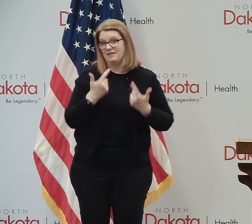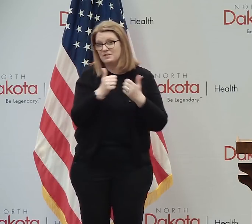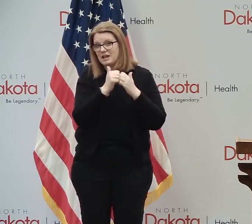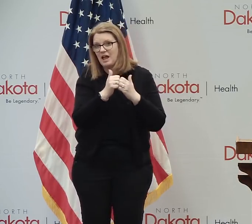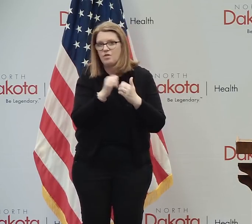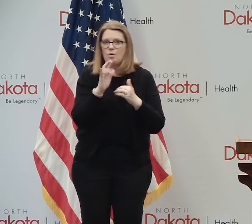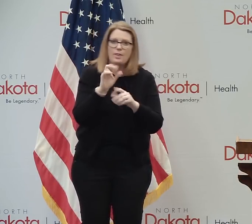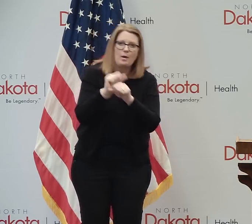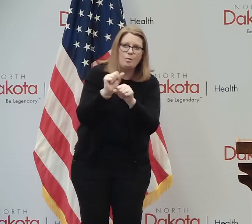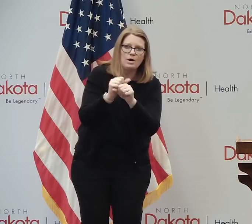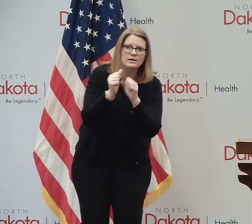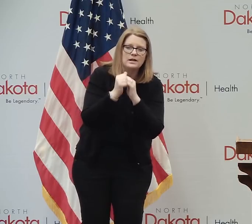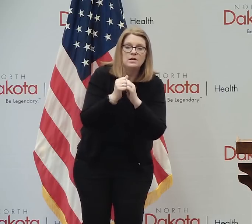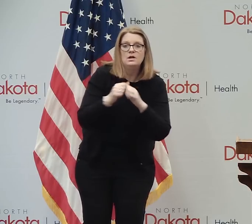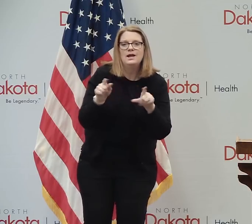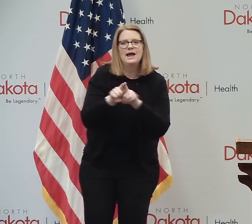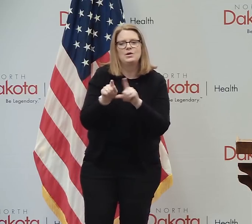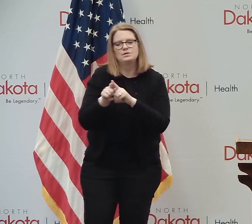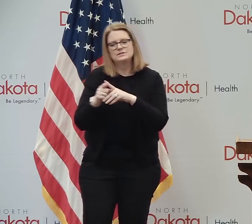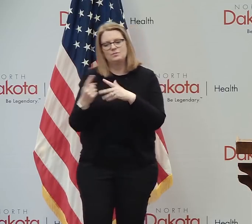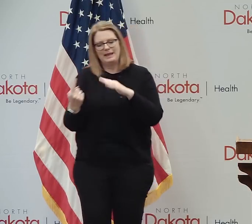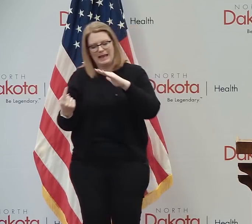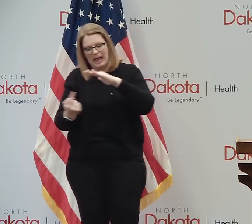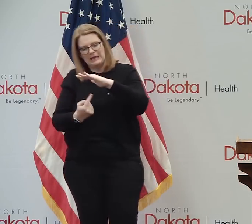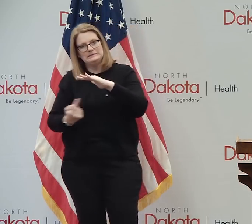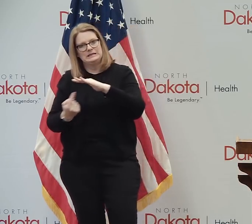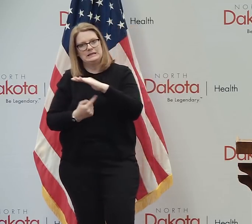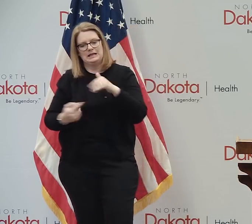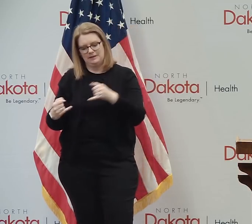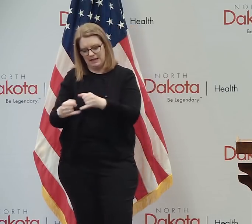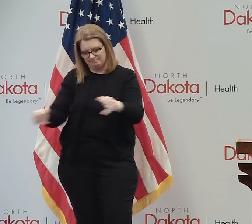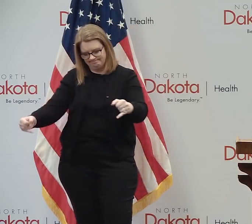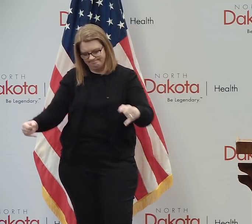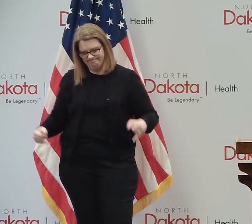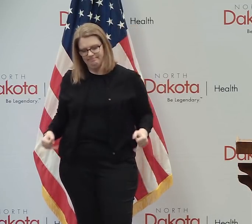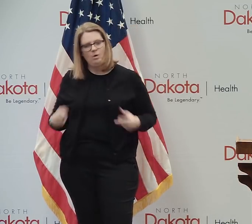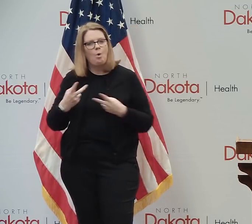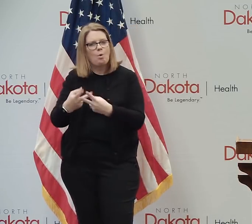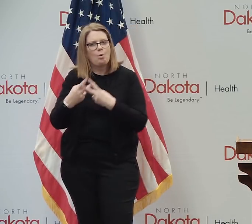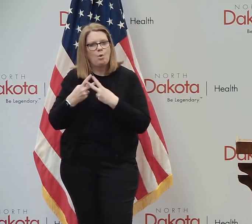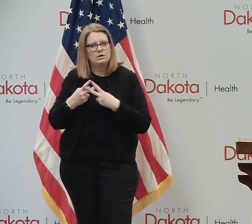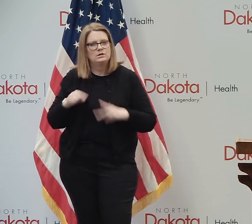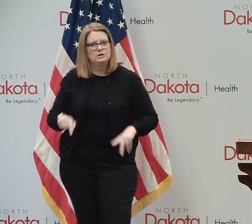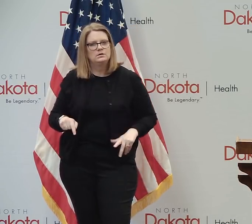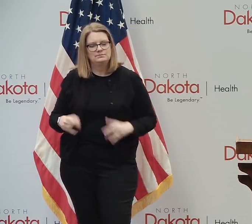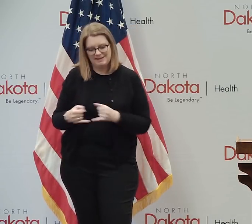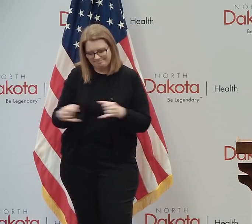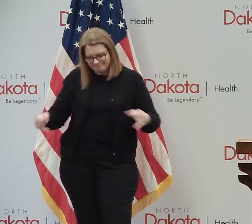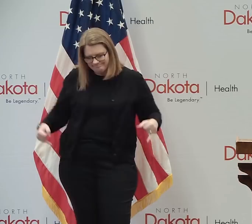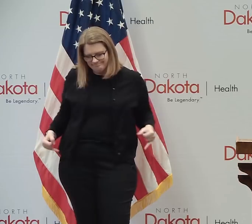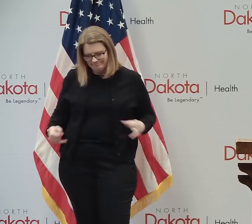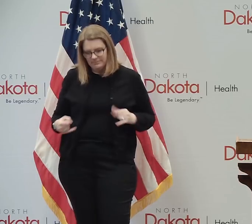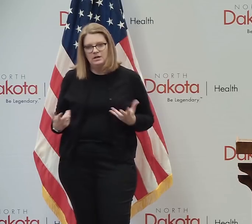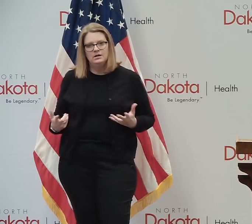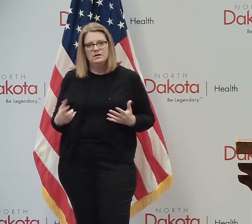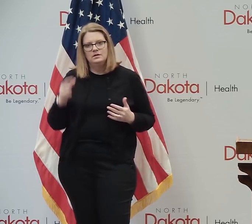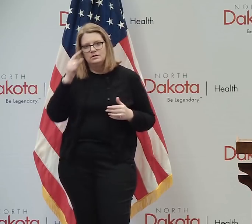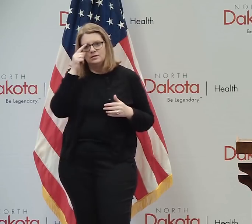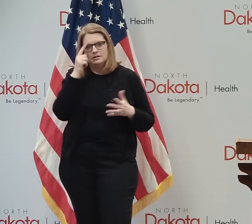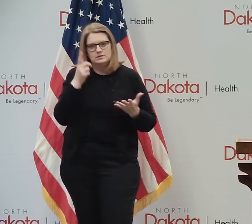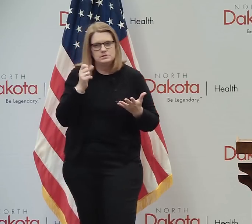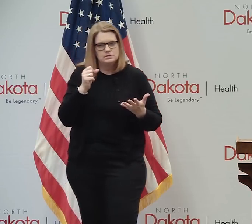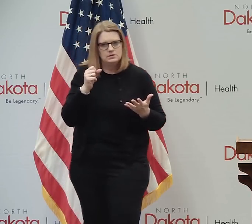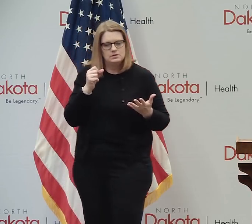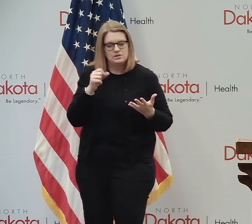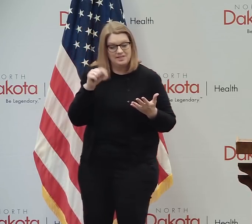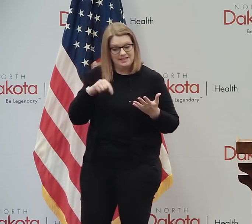environment. And then we can isolate or quarantine those cases. And we do that, we have an opportunity to arrest the spread of